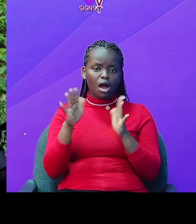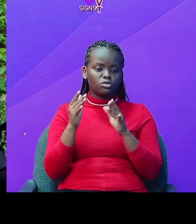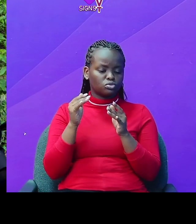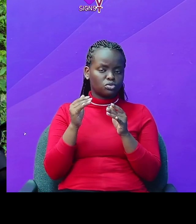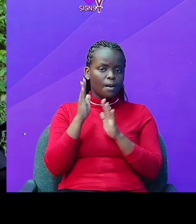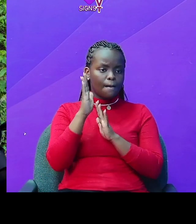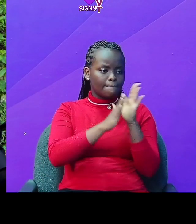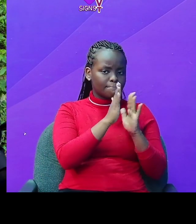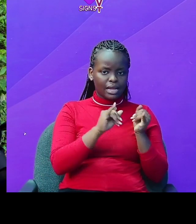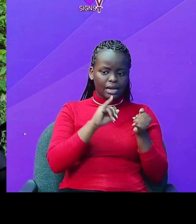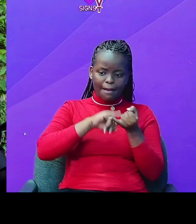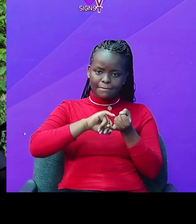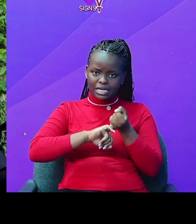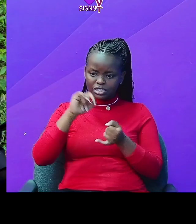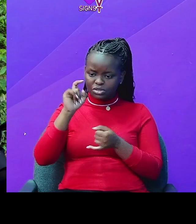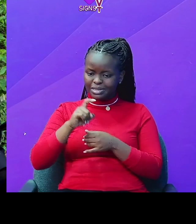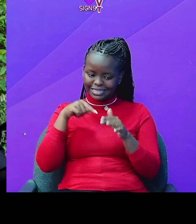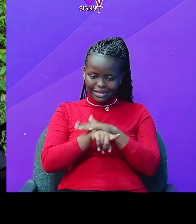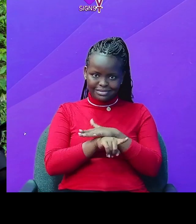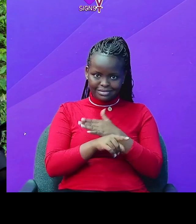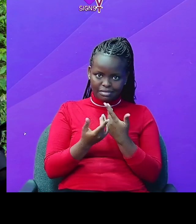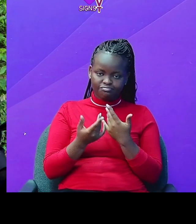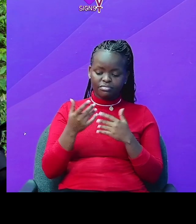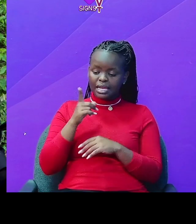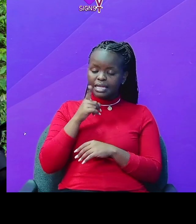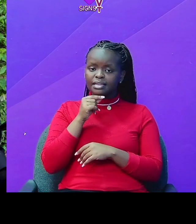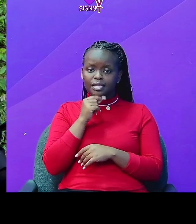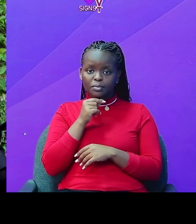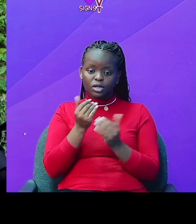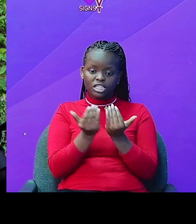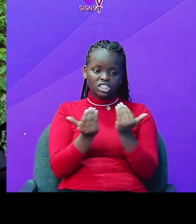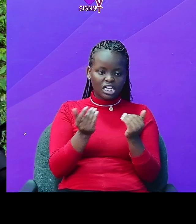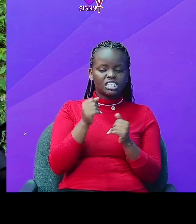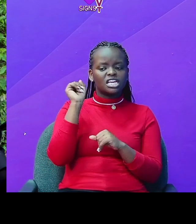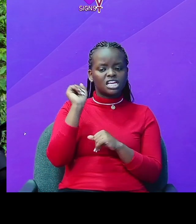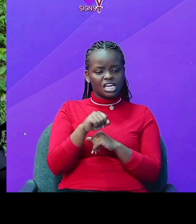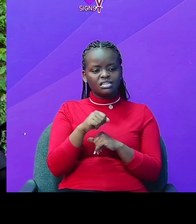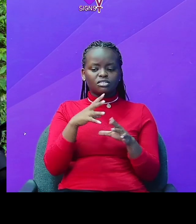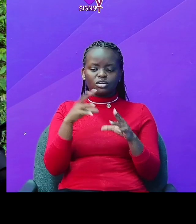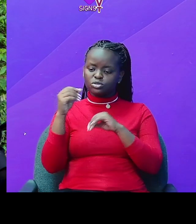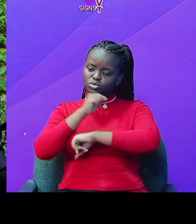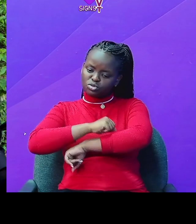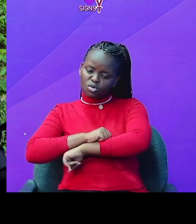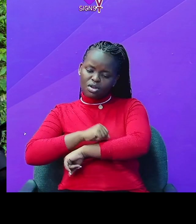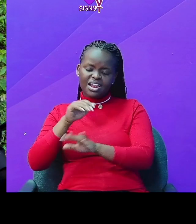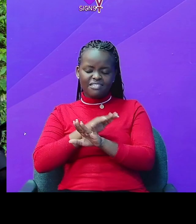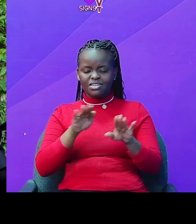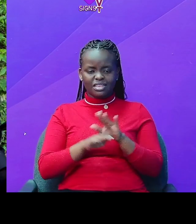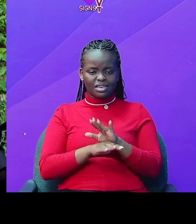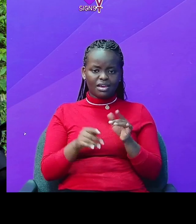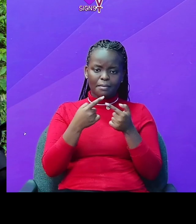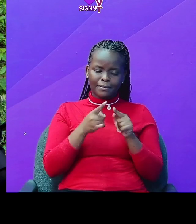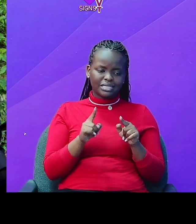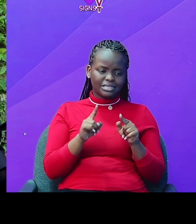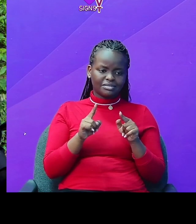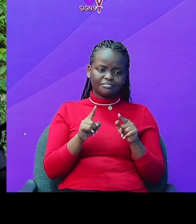that you have to get into, and the boy child is like, yeah, the boy child will go to school and all that. But then I